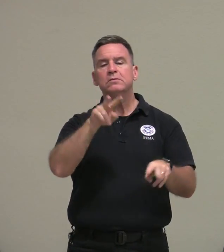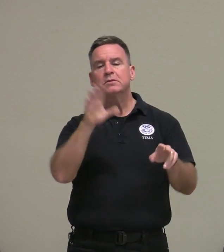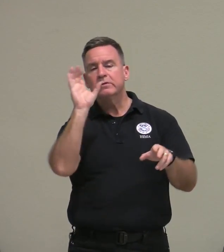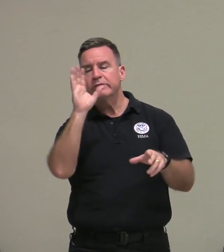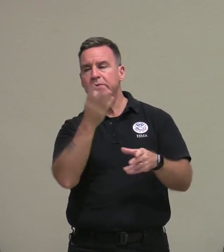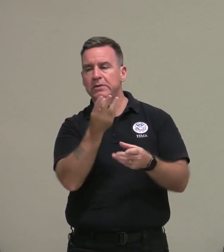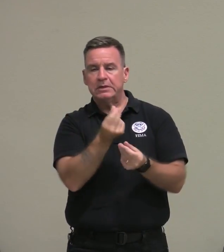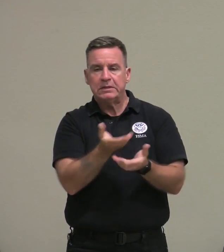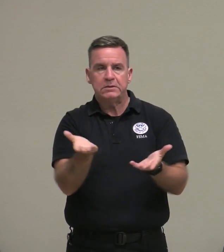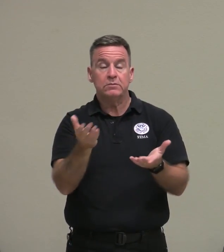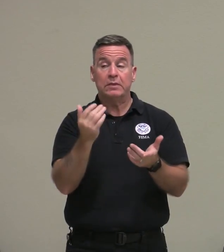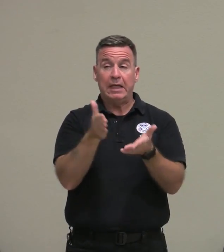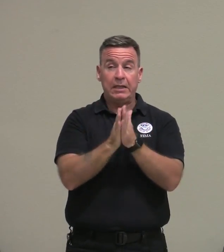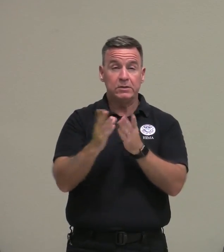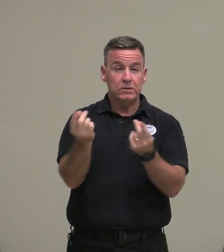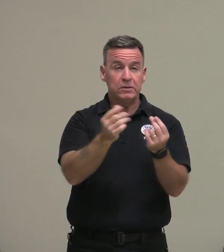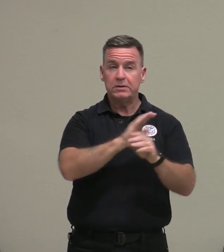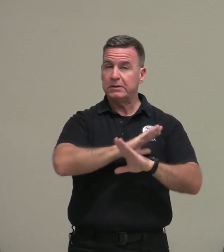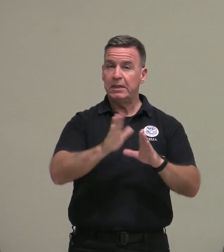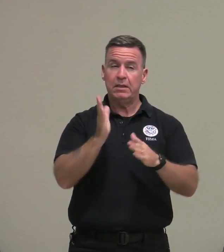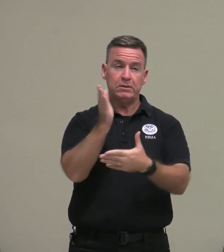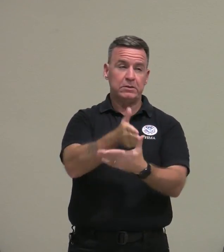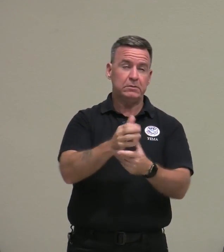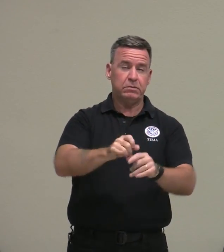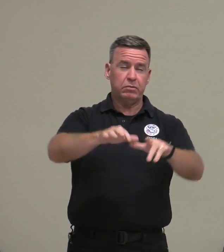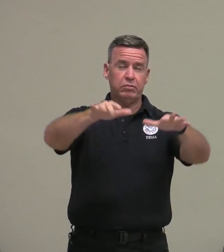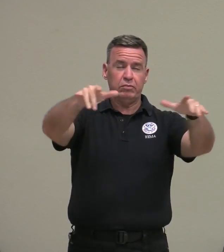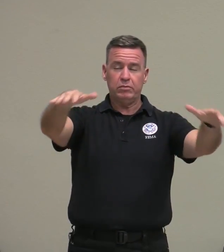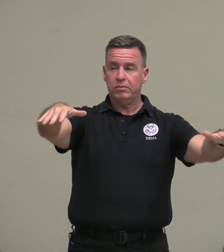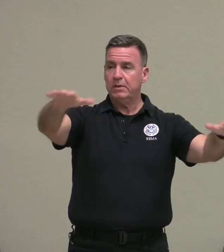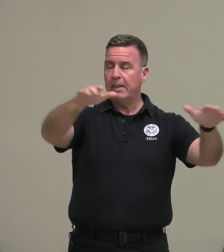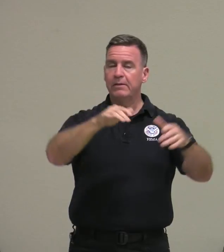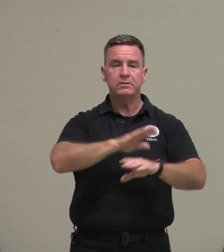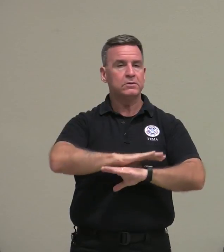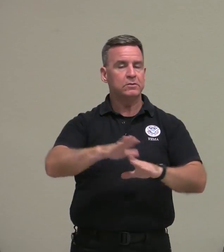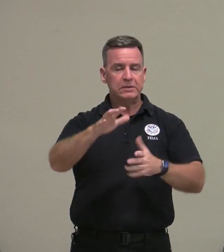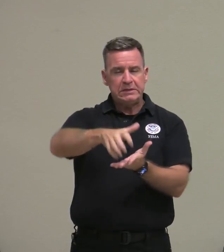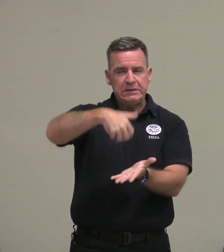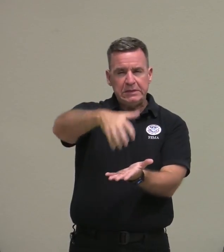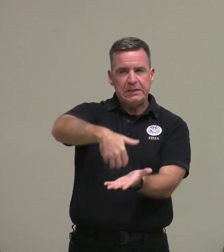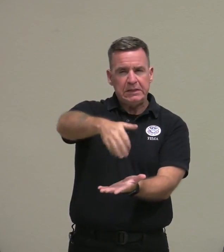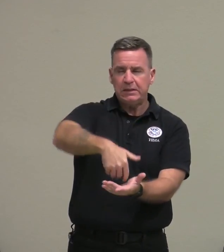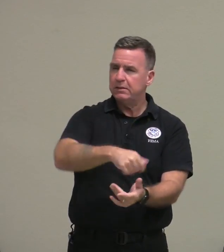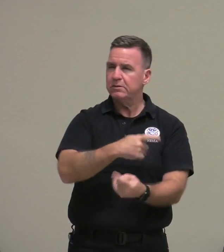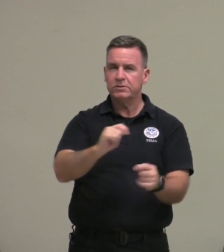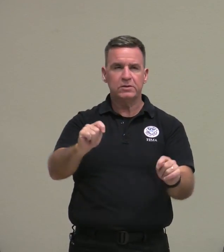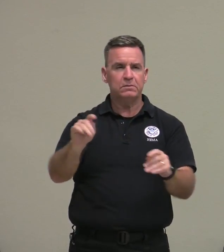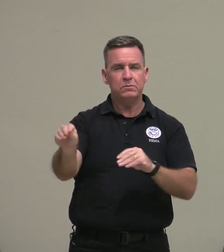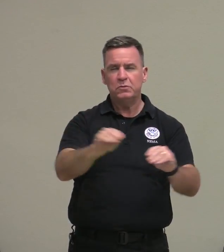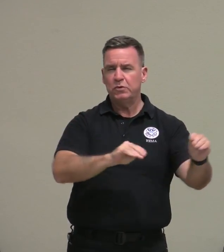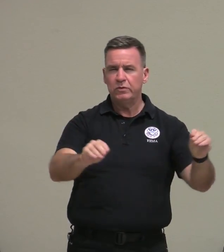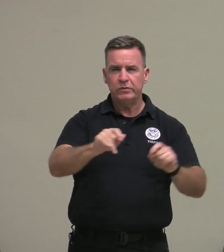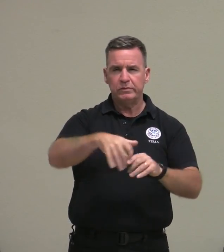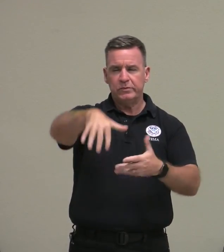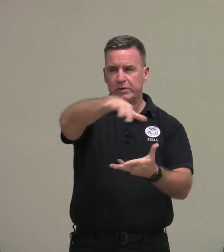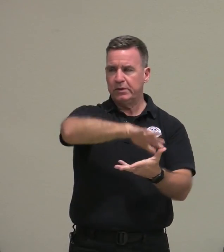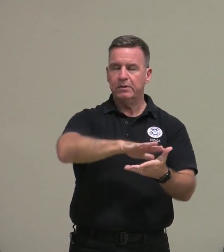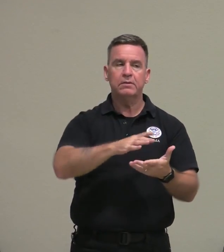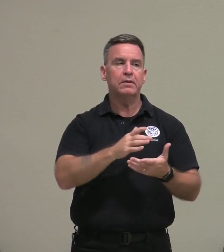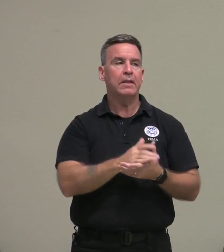for mementos. What we ask is that you not disturb the debris. Don't dig into the debris. Don't try to move the debris.